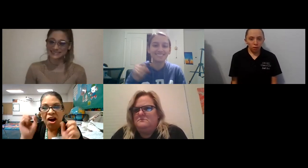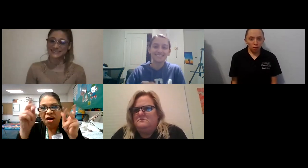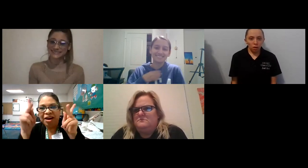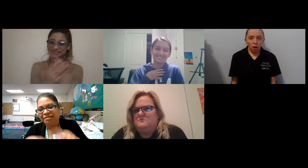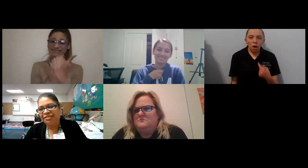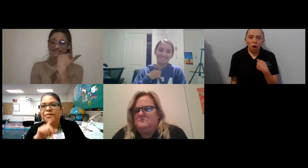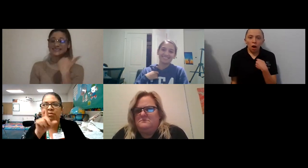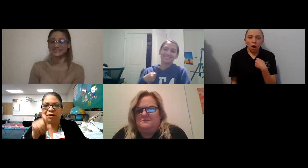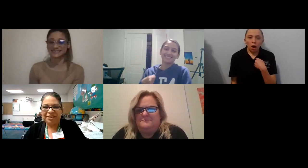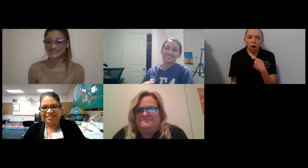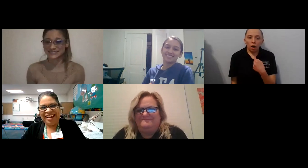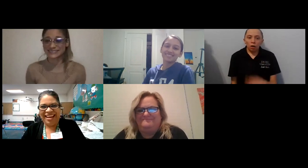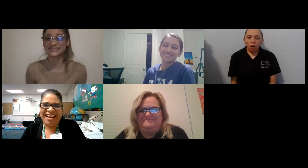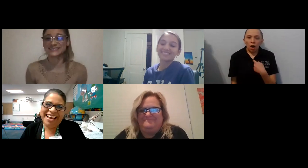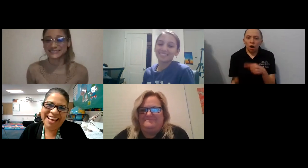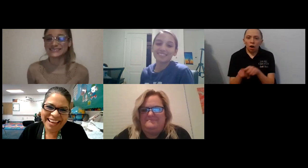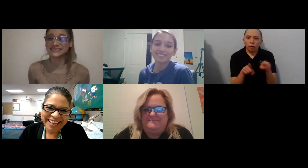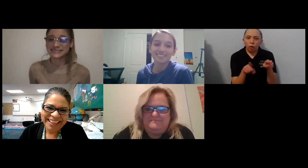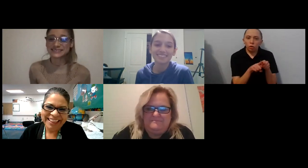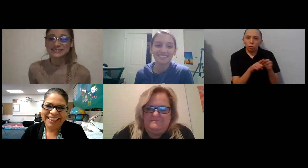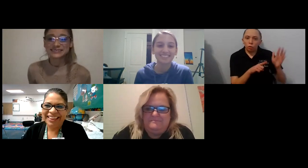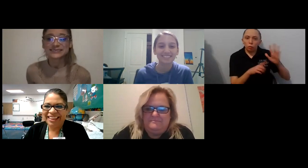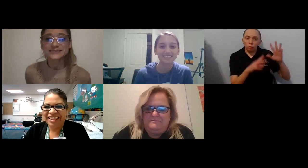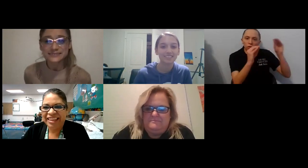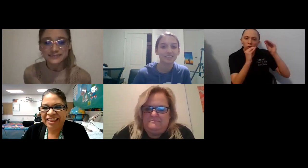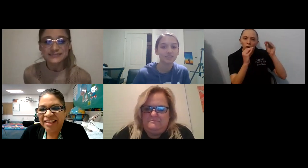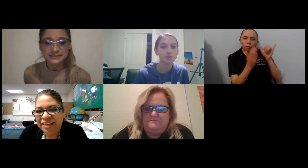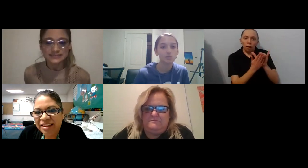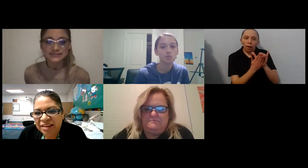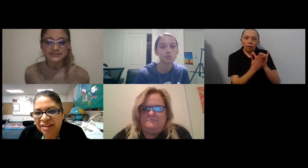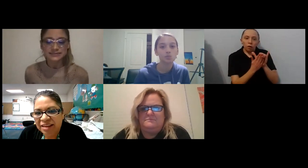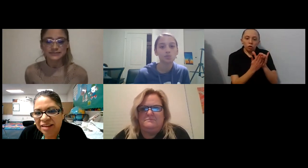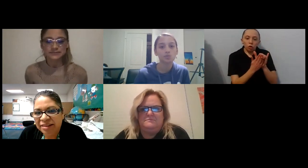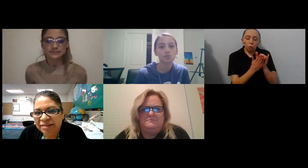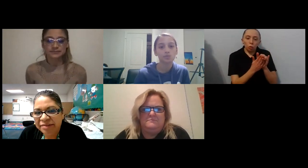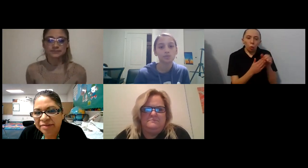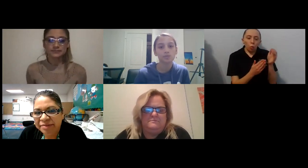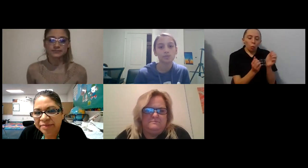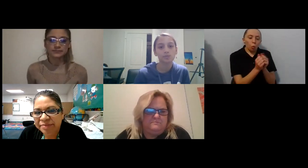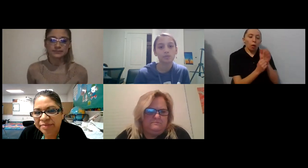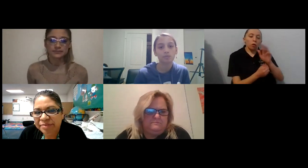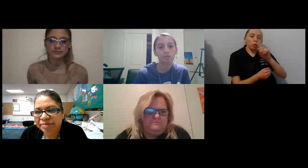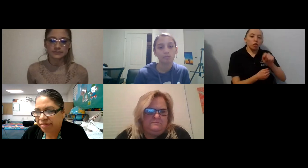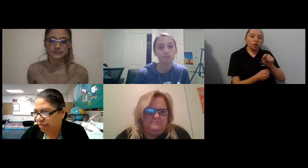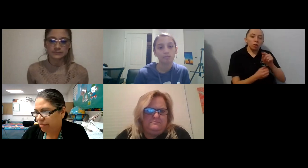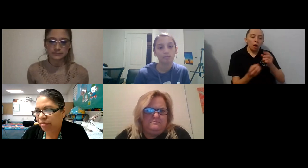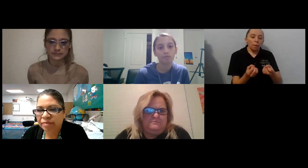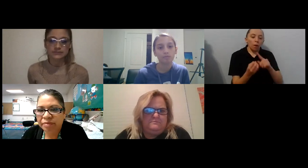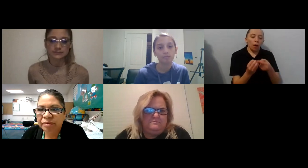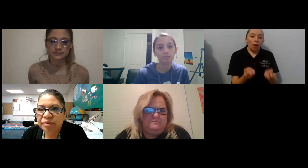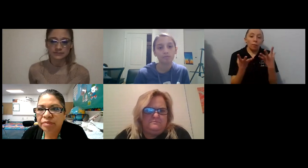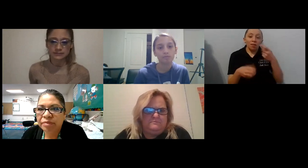Yeah. Okay, that was my question. I've also been taught that, so with your